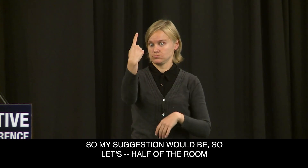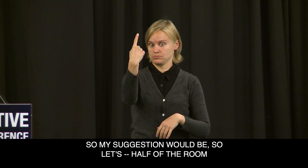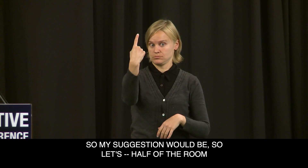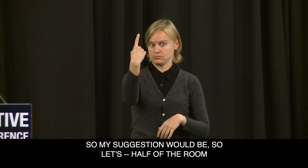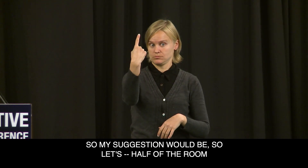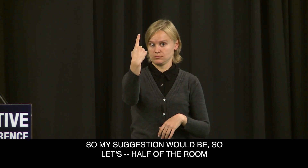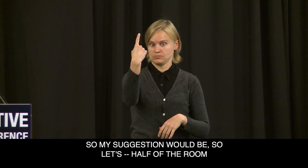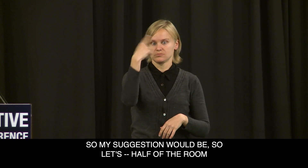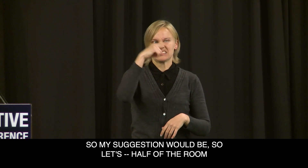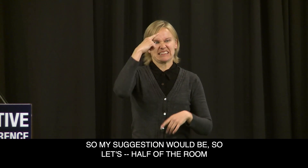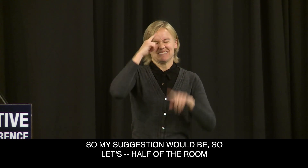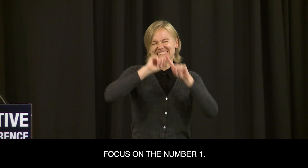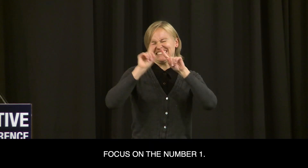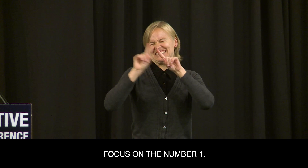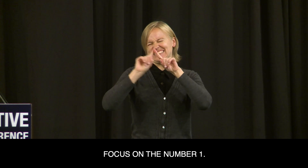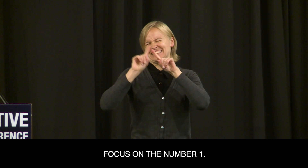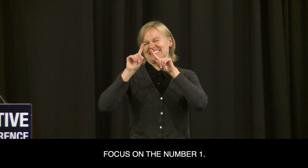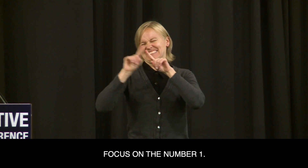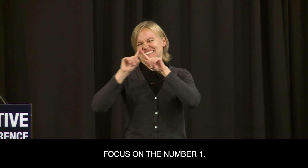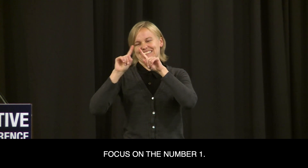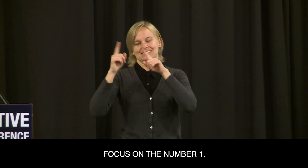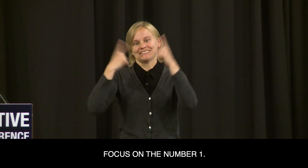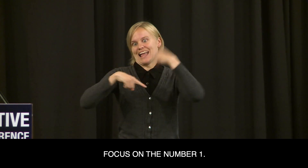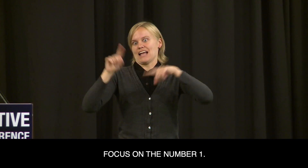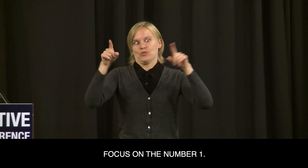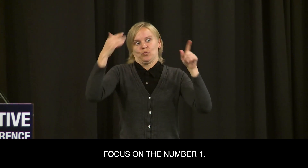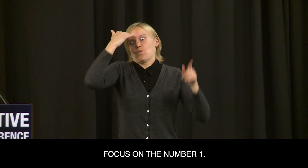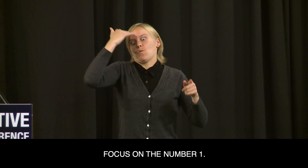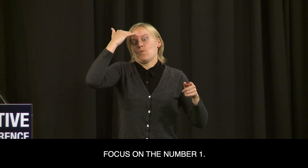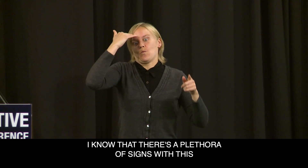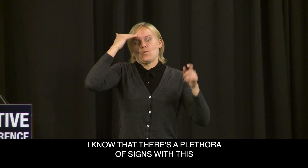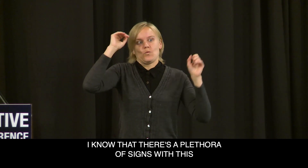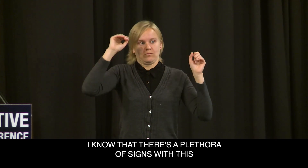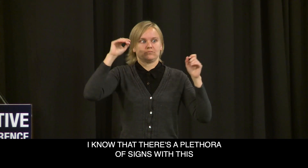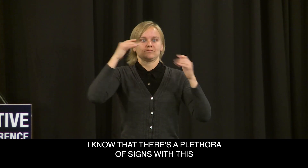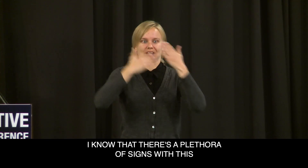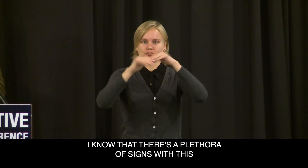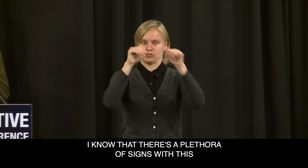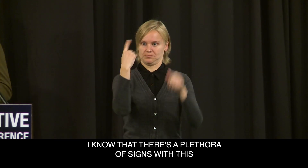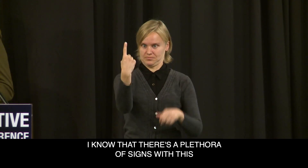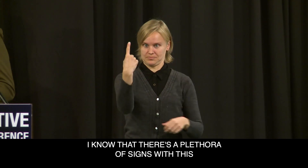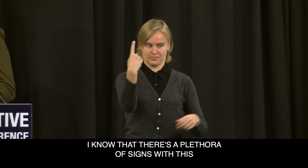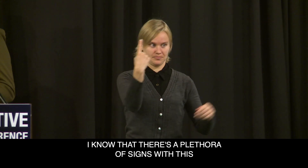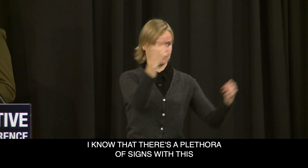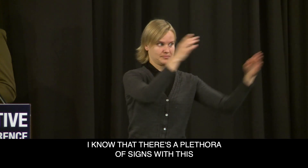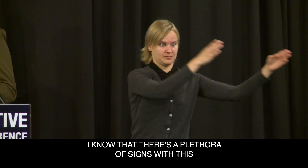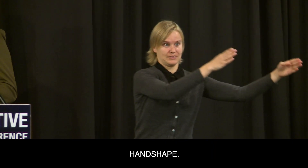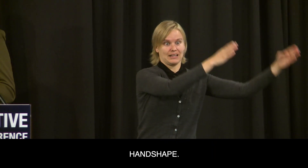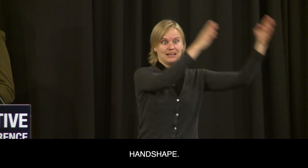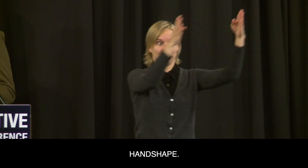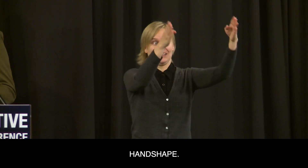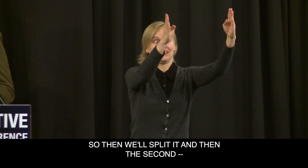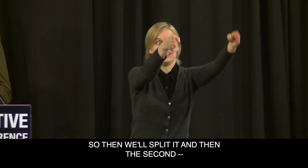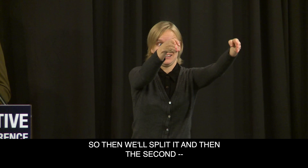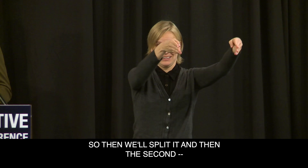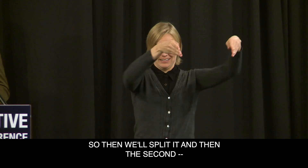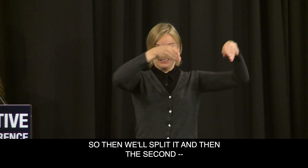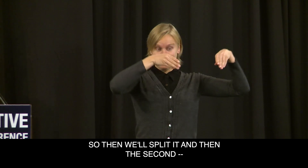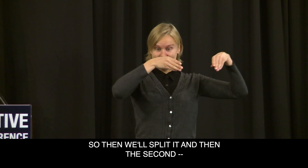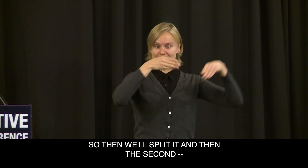each half of the room focus on the number 1. I know there's a plethora of signs with this hand shape. So then we'll split